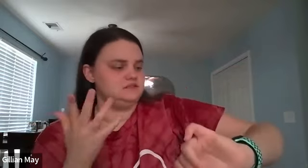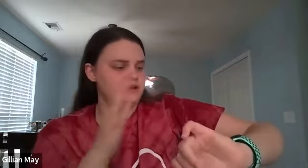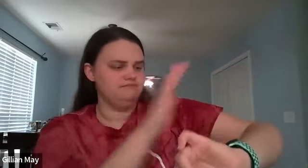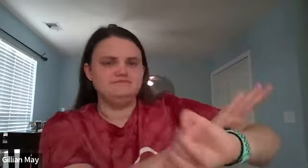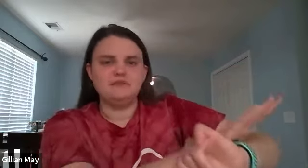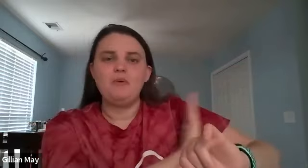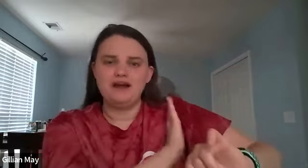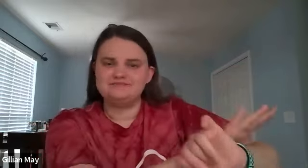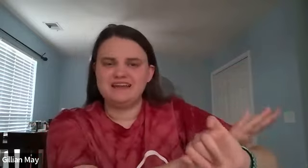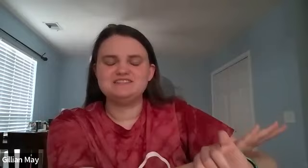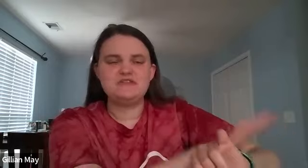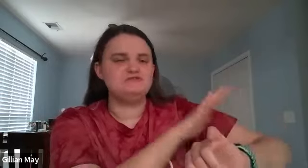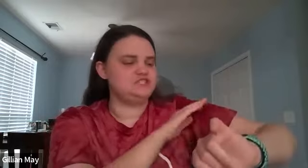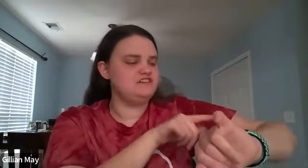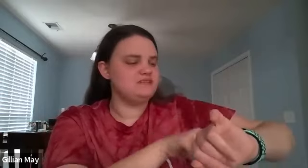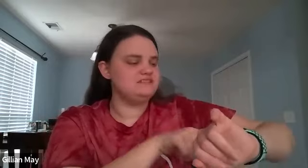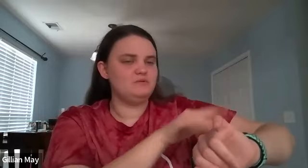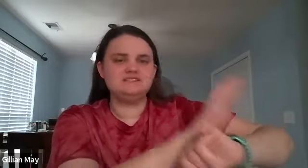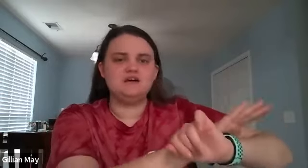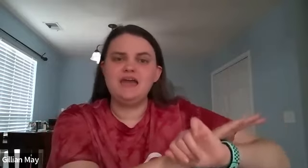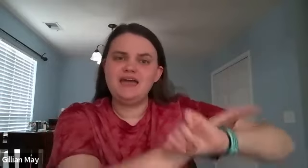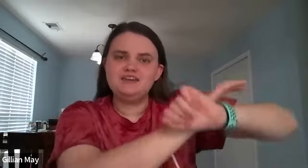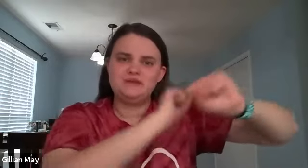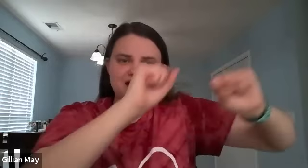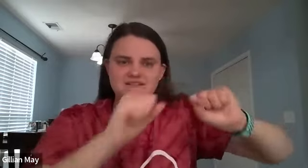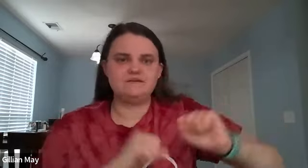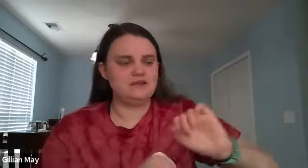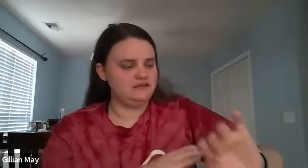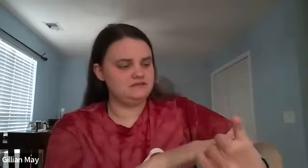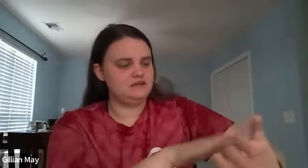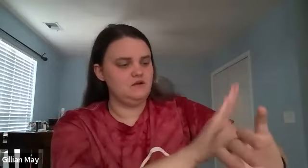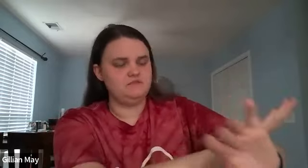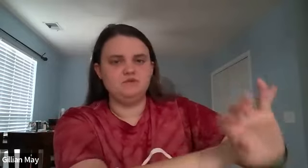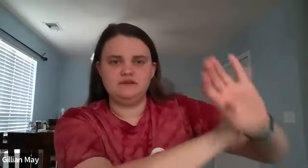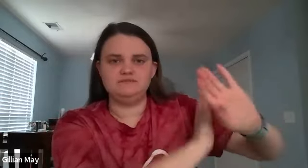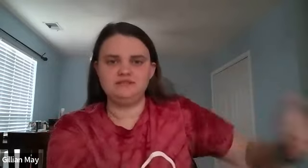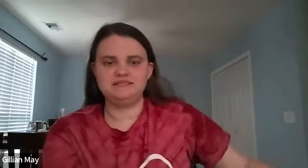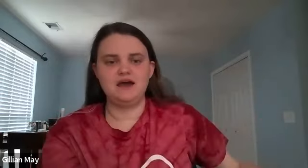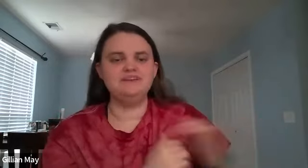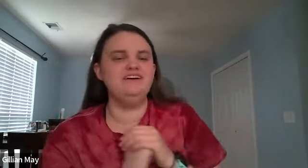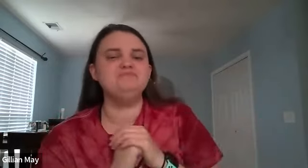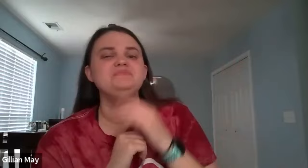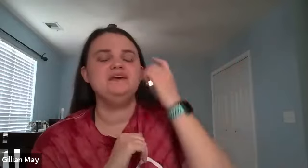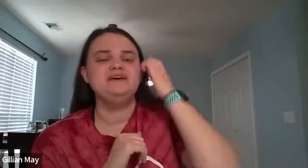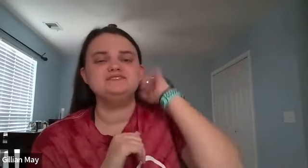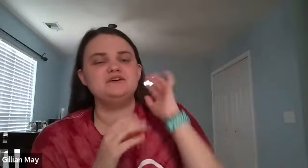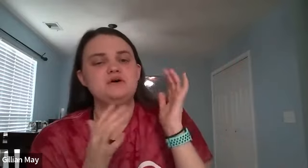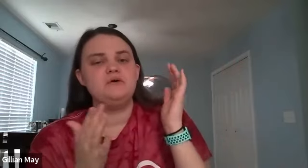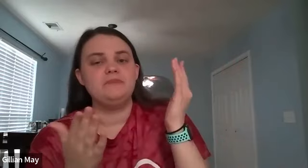Sorry, my watch has all those achievements that it wants to tell me, hey, you've been active. I'm like, yes, I know, I've been moving, please stop. So back